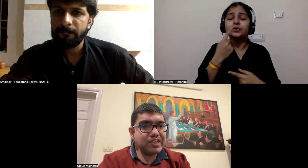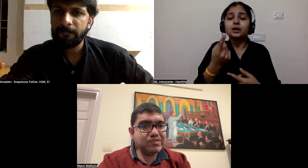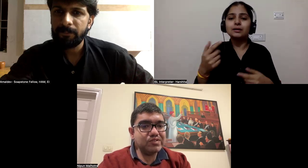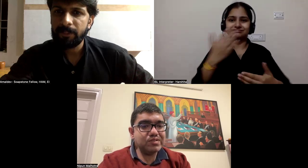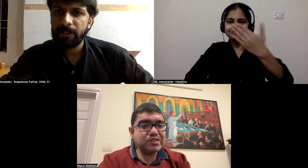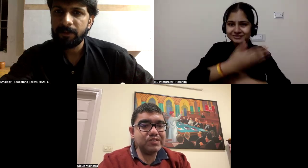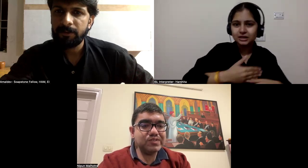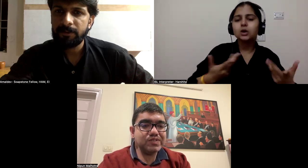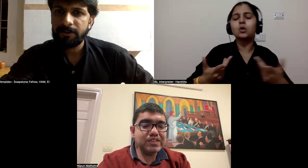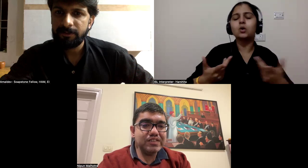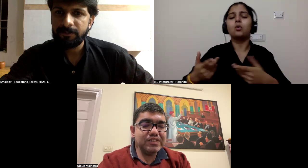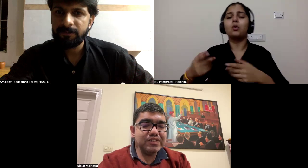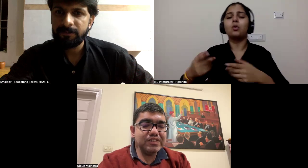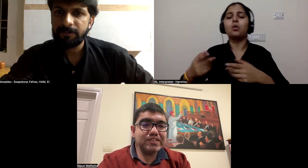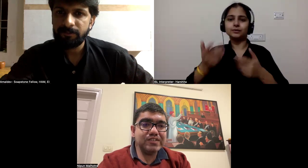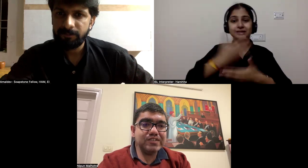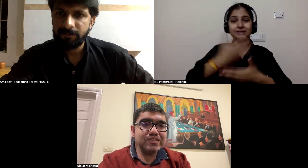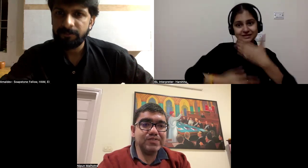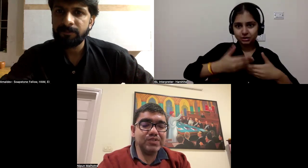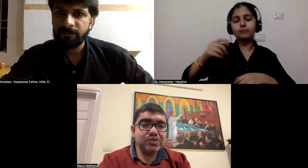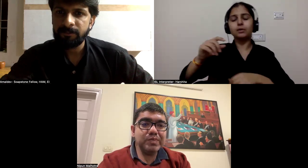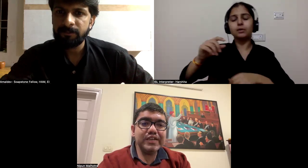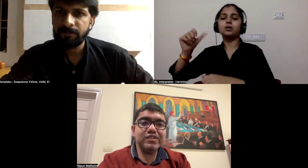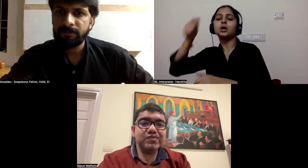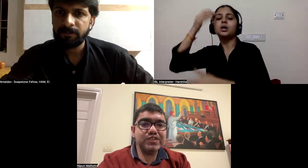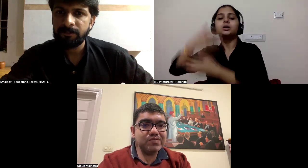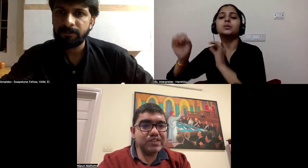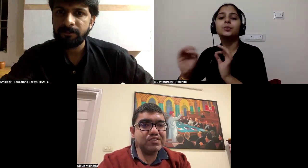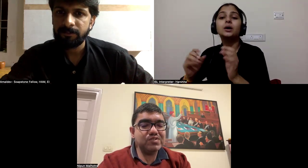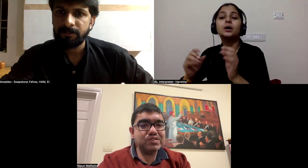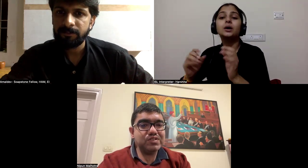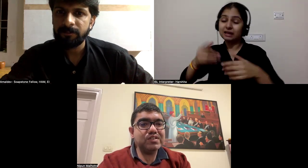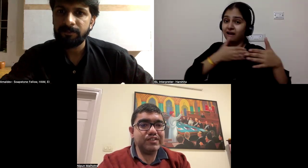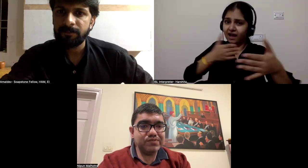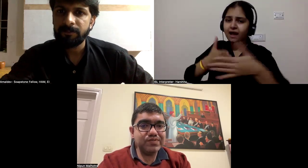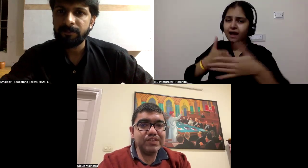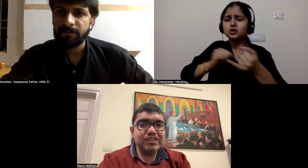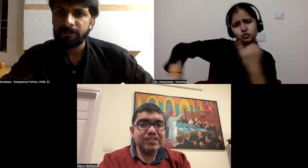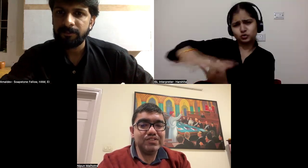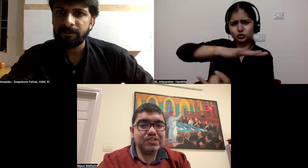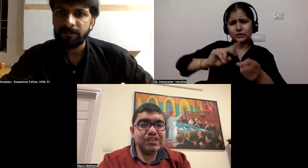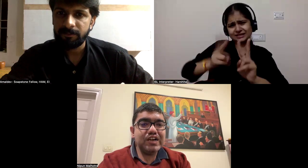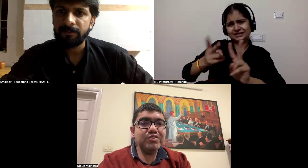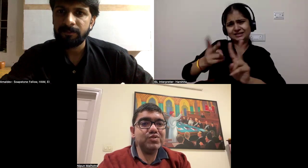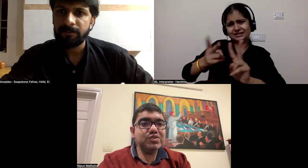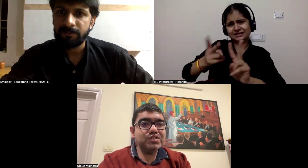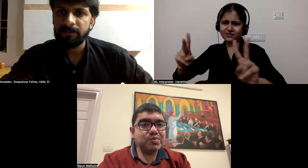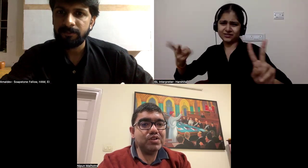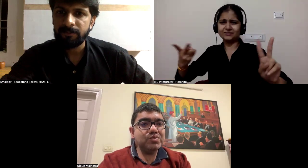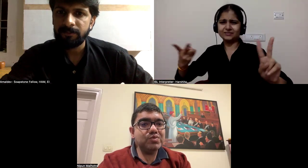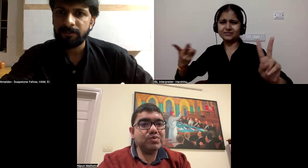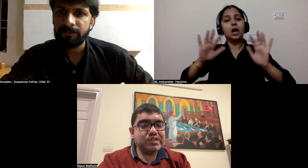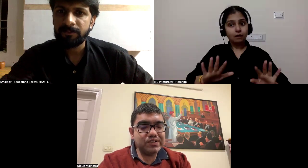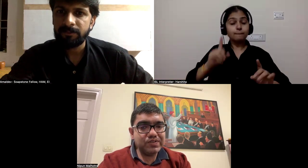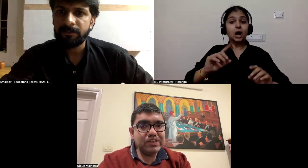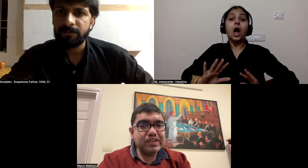disabilities and without disabilities is that you might face various situations in life. It's really how you respond